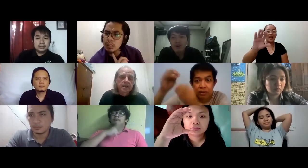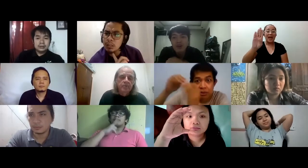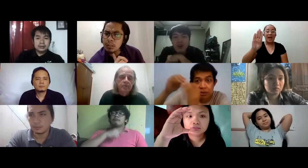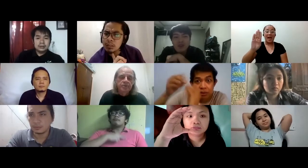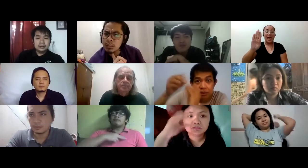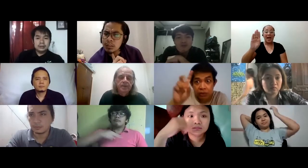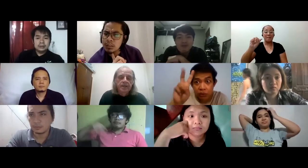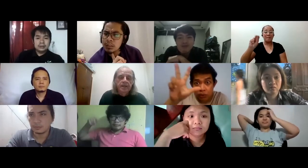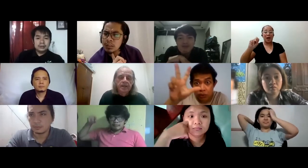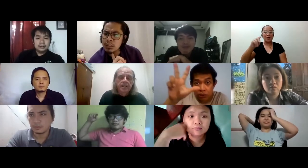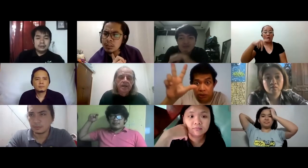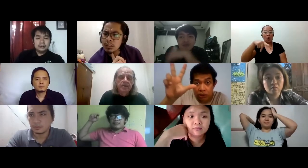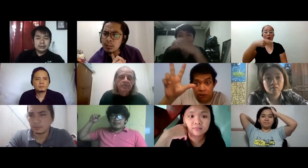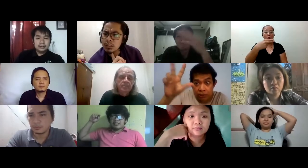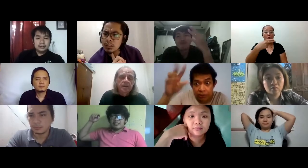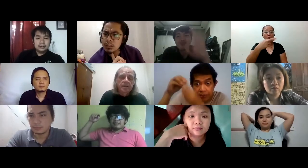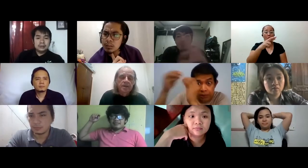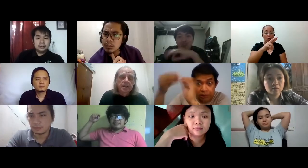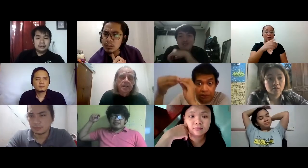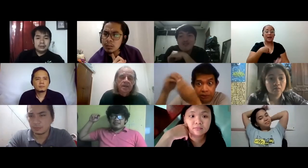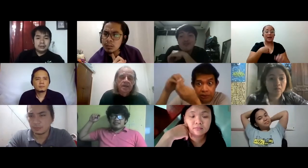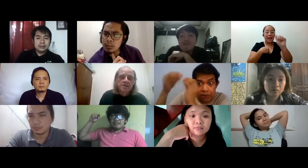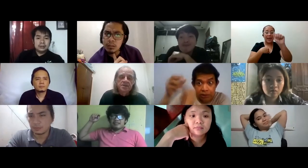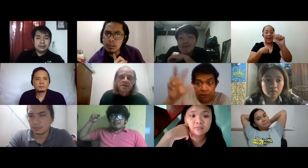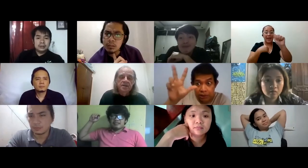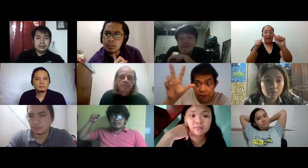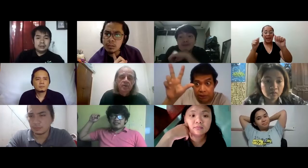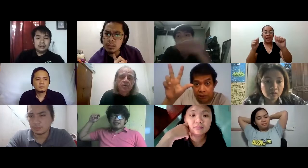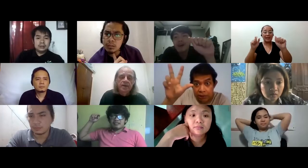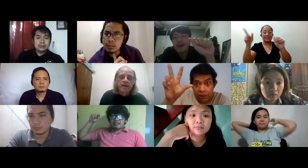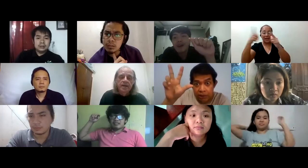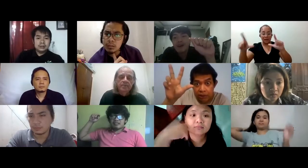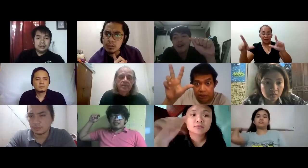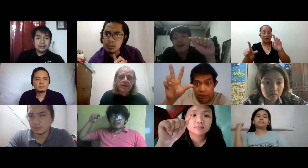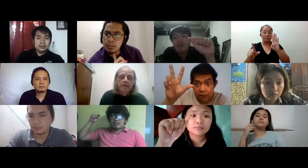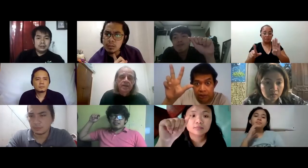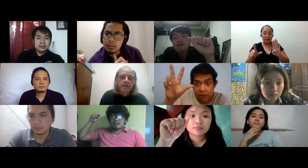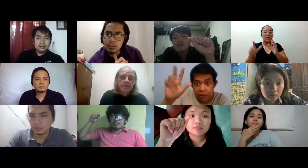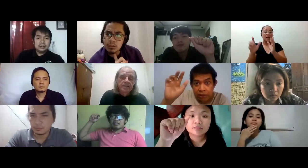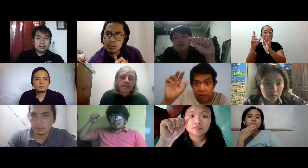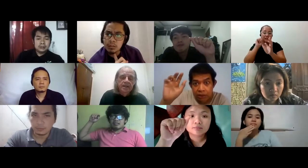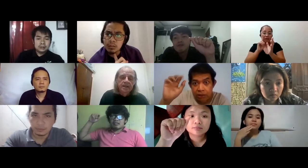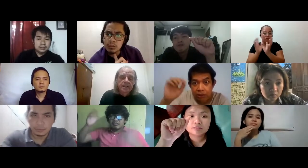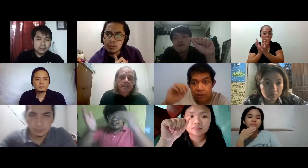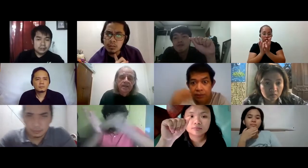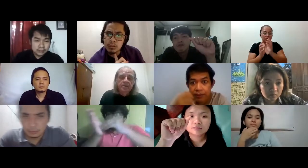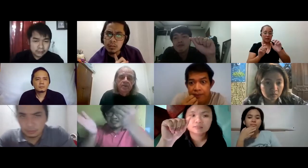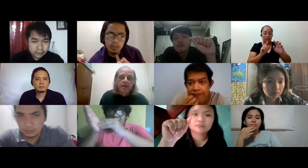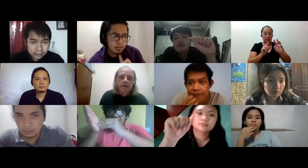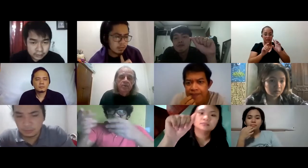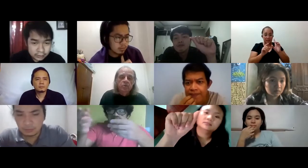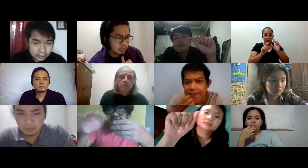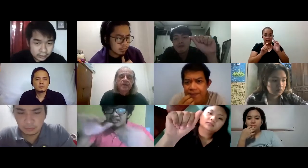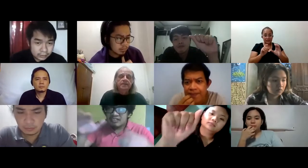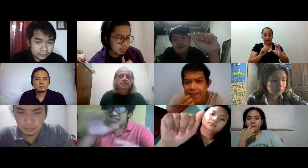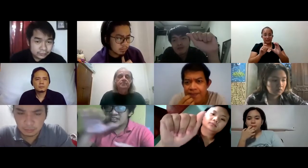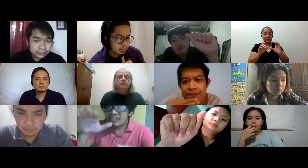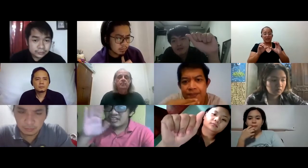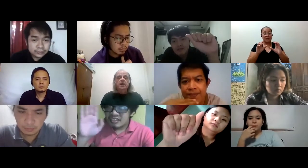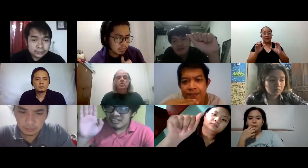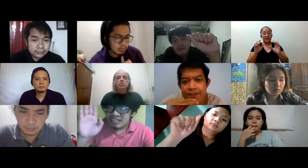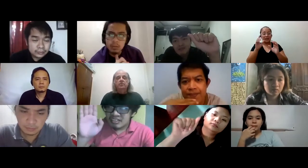sign language, B, a deaf community, C, both A and B, D, neither A nor